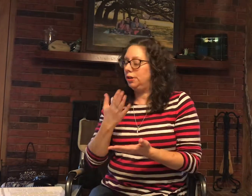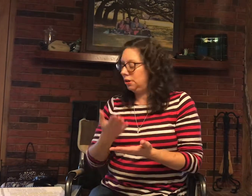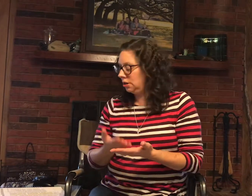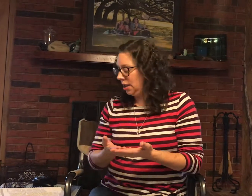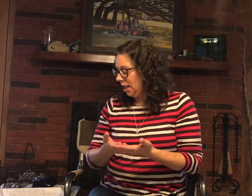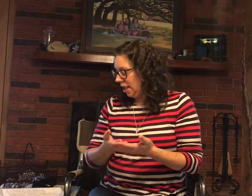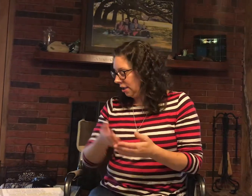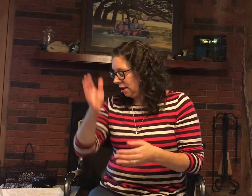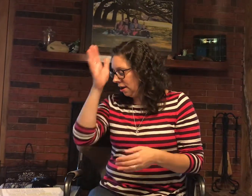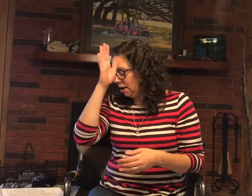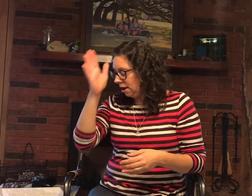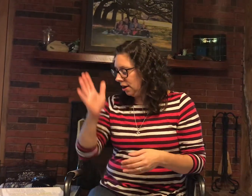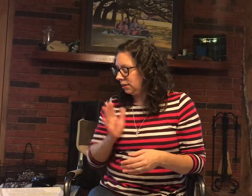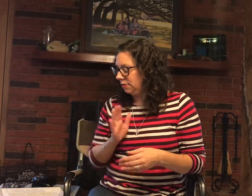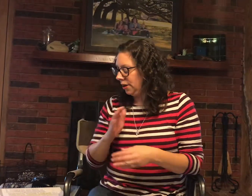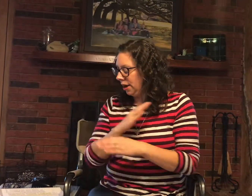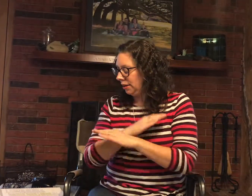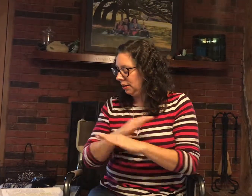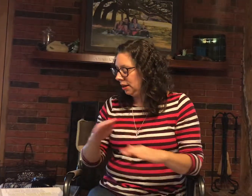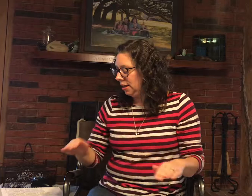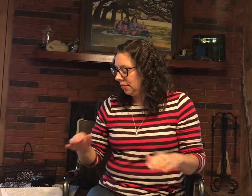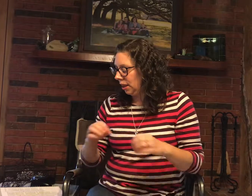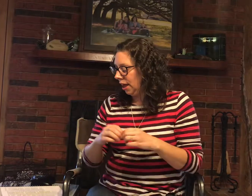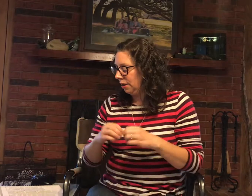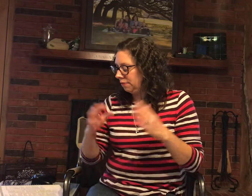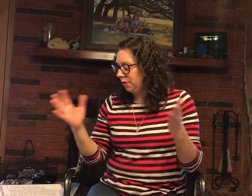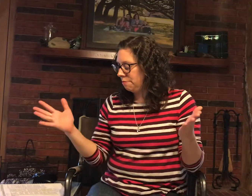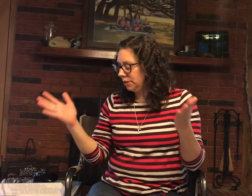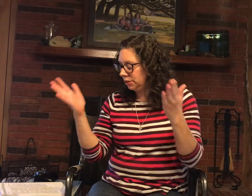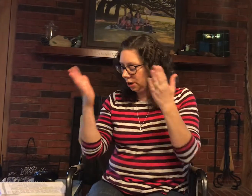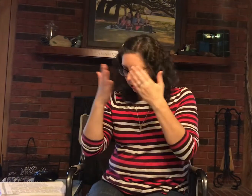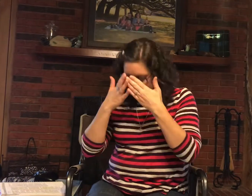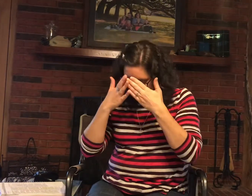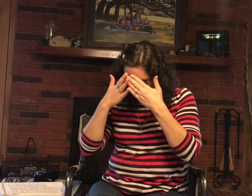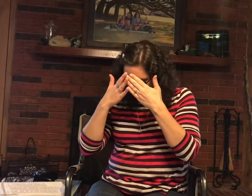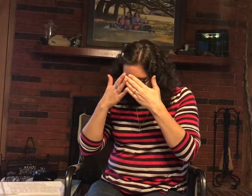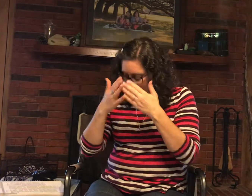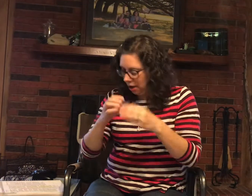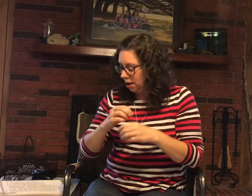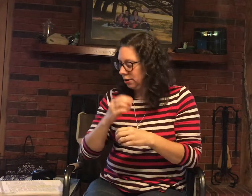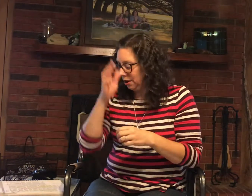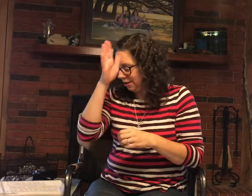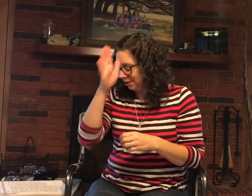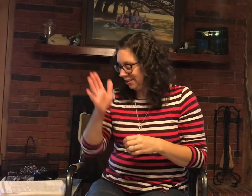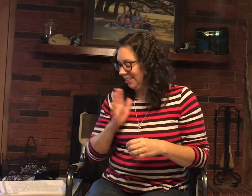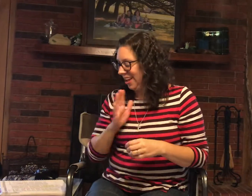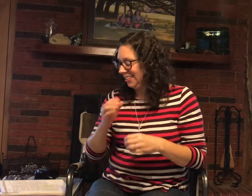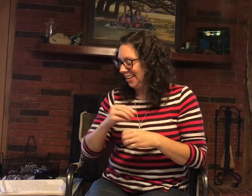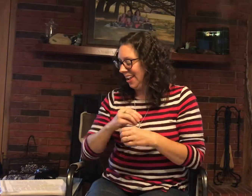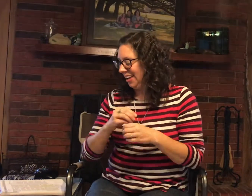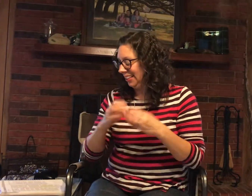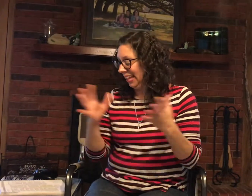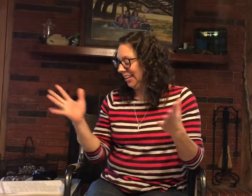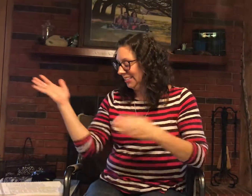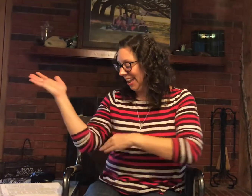good, and God divided the light from the darkness, and God called the light day, and